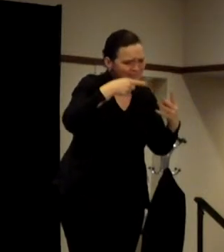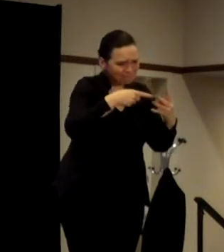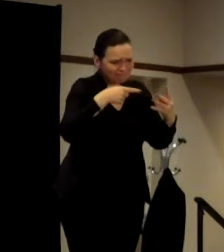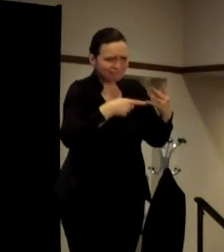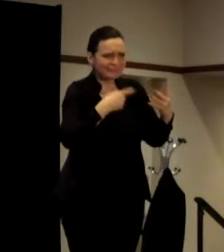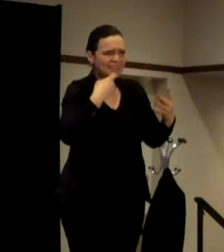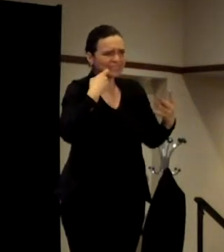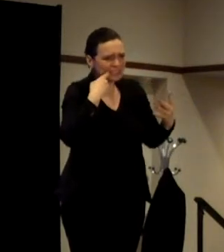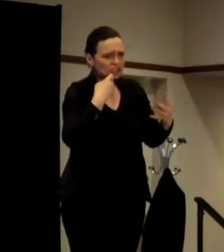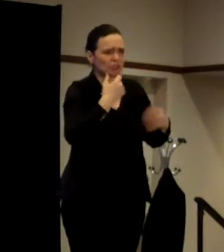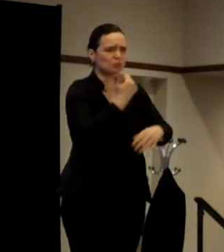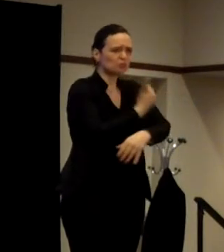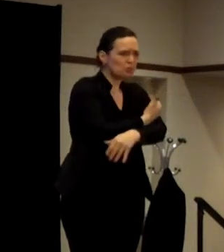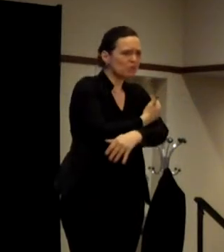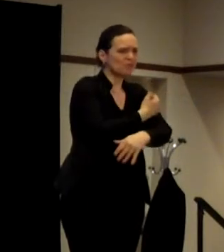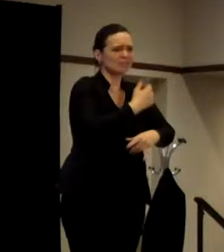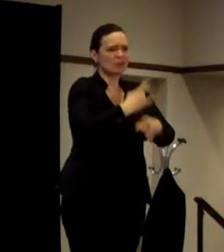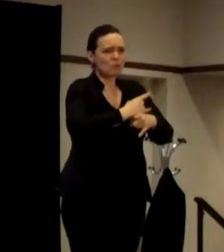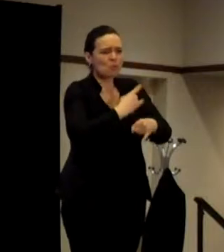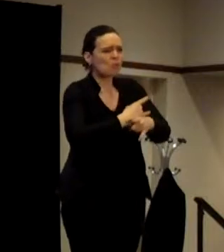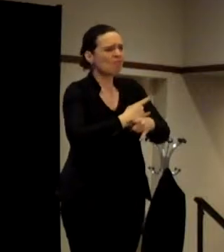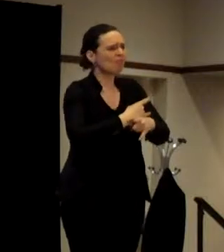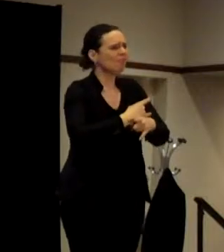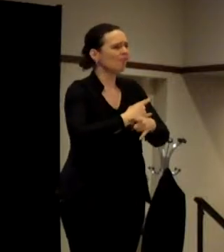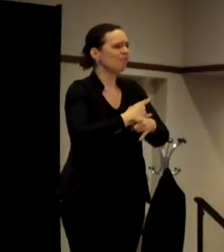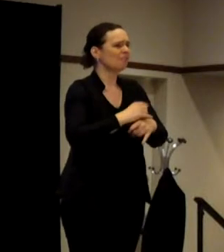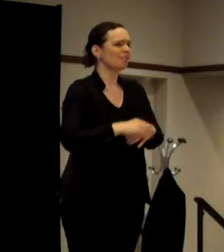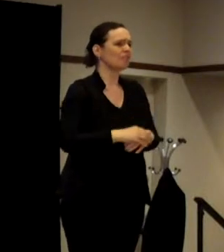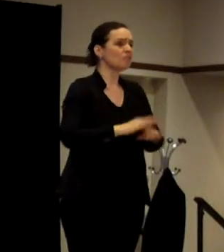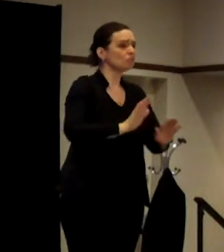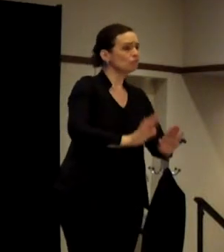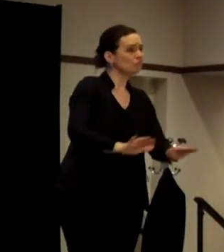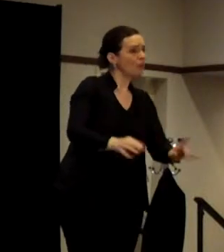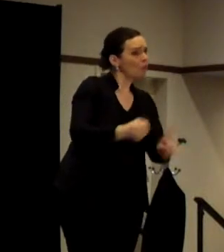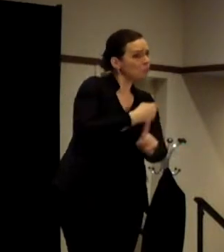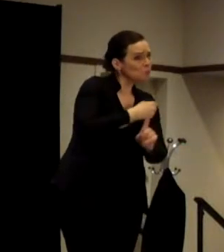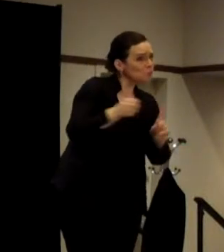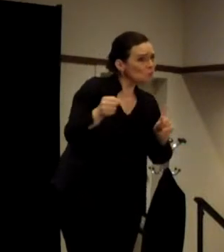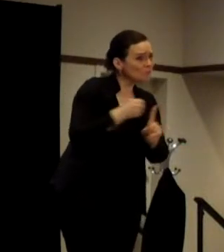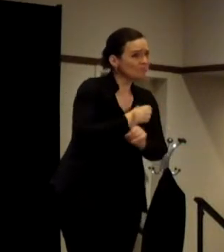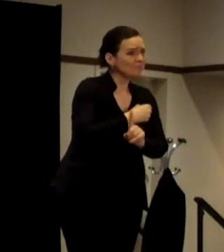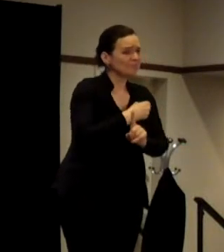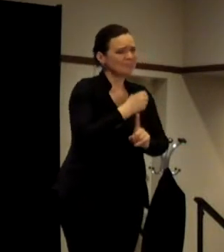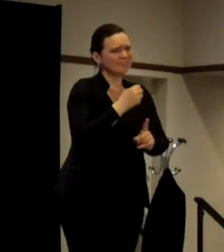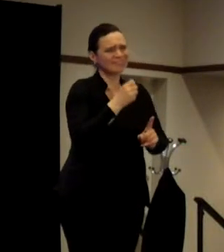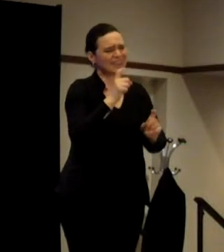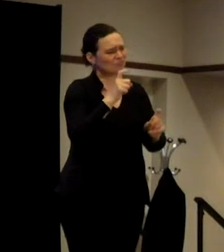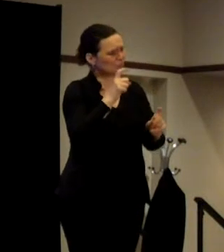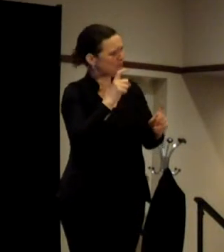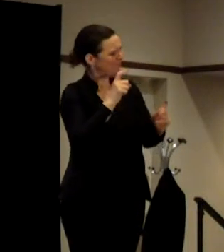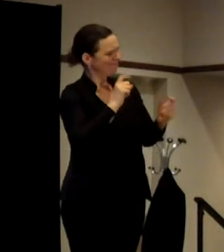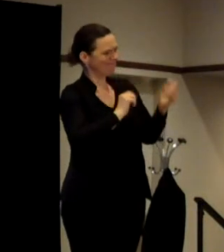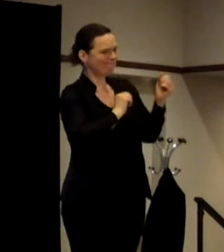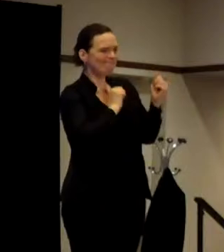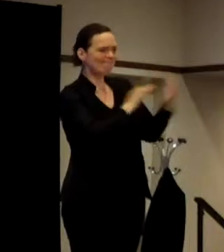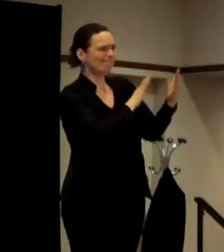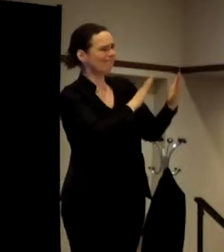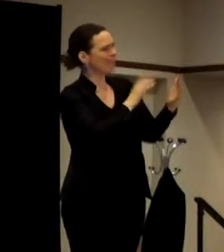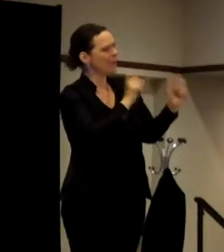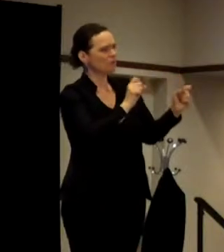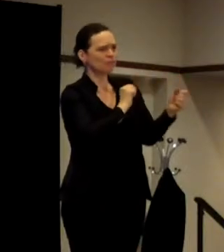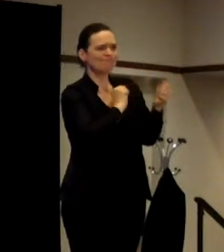abuse is an issue that we're getting our arms around now and making larger investments in those areas as we